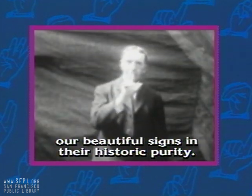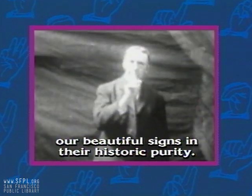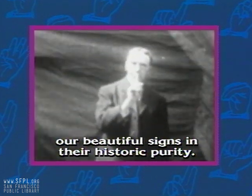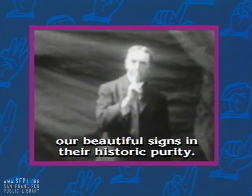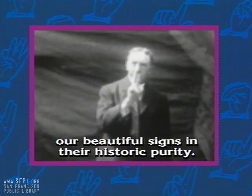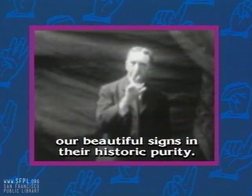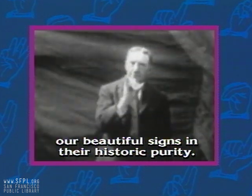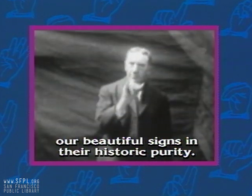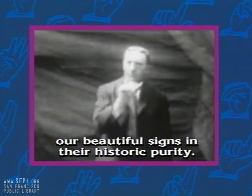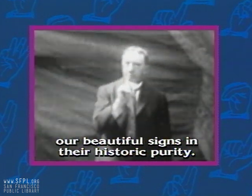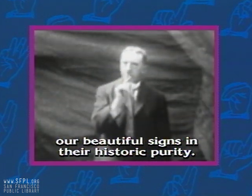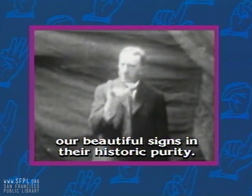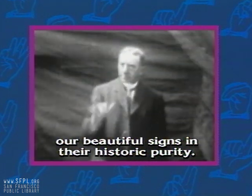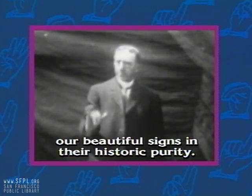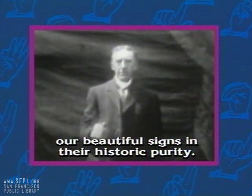purity.